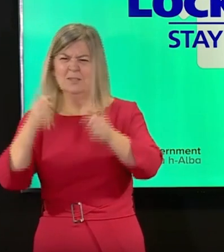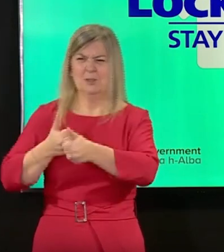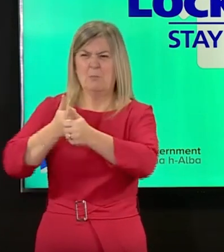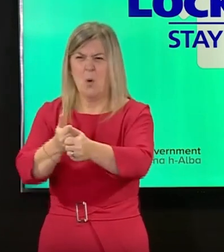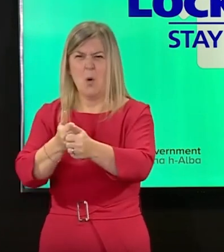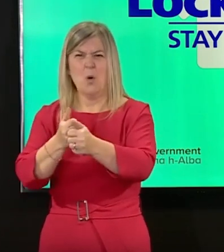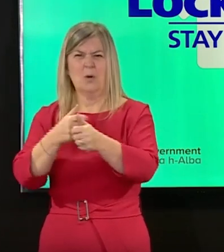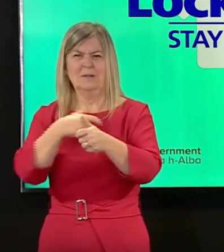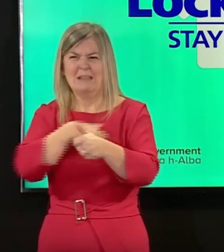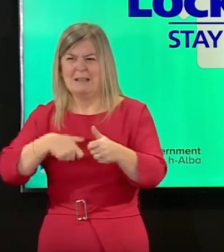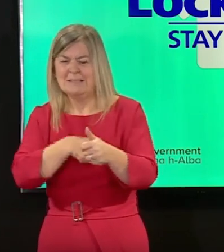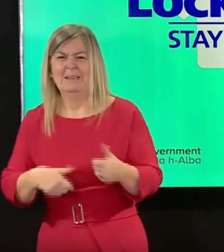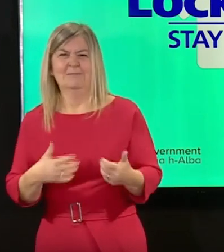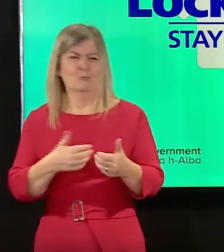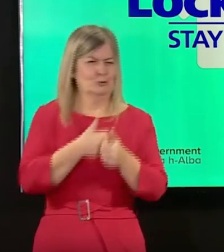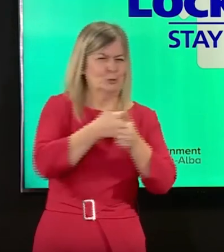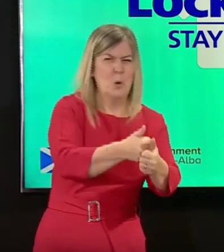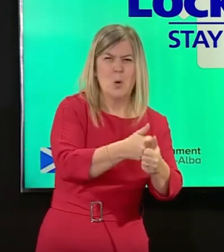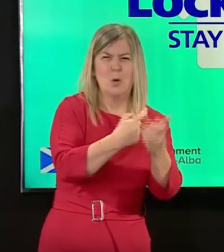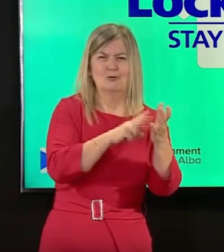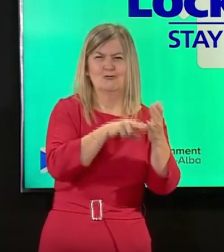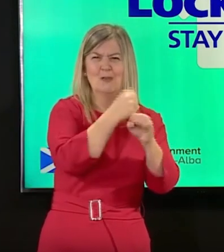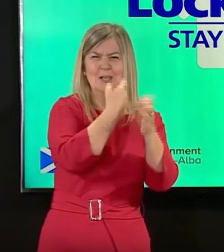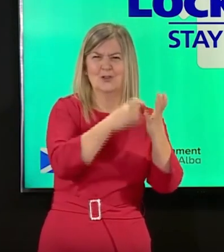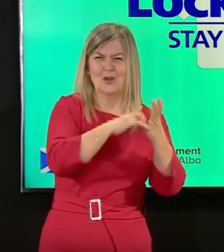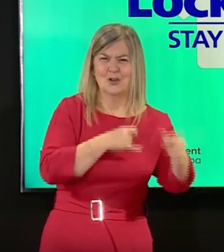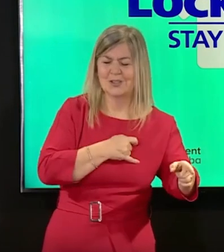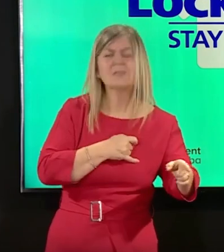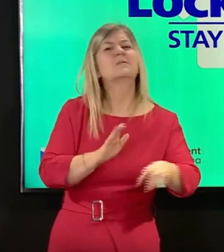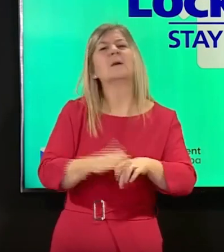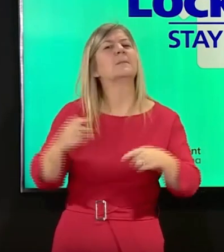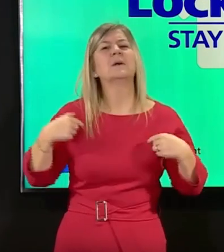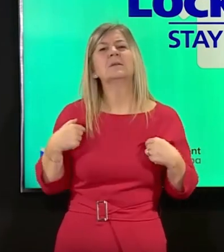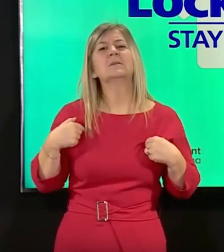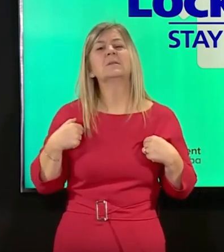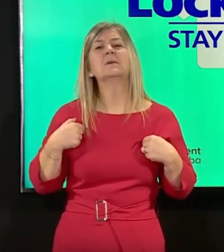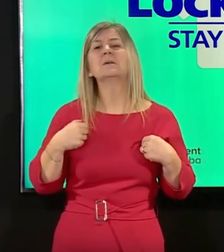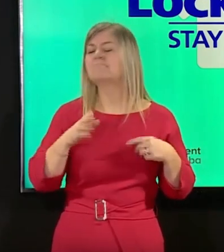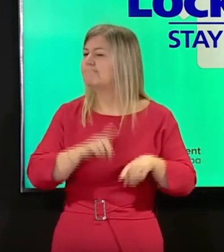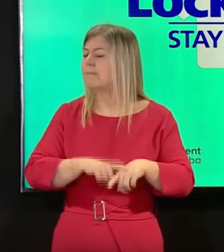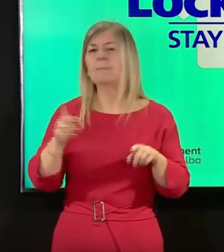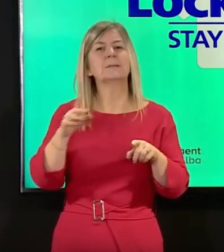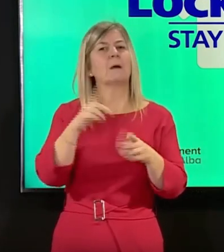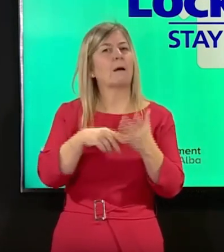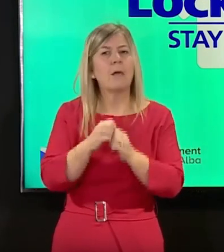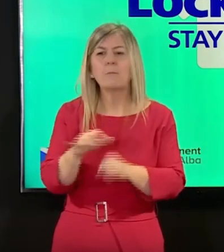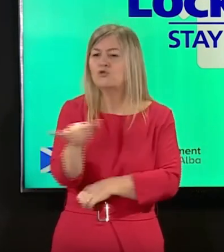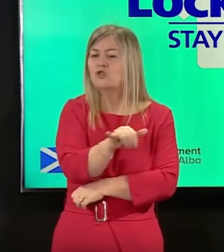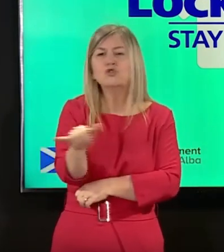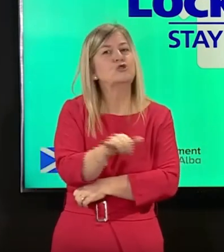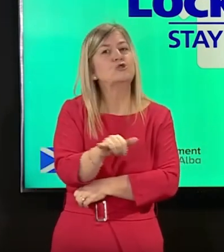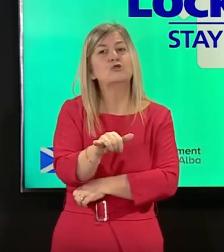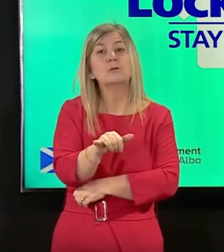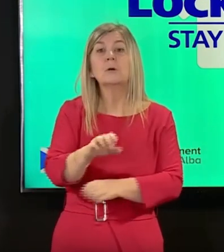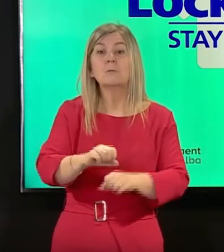care what club it is that's breaching the rules. If you're breaching the rules, you're in the wrong. And it's really frustrating. Not just to me or the